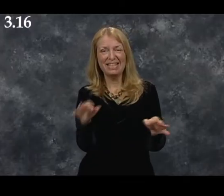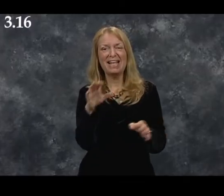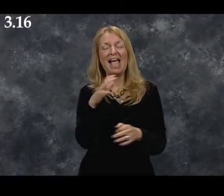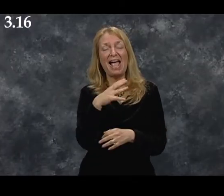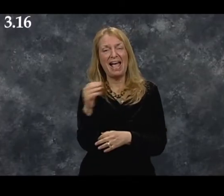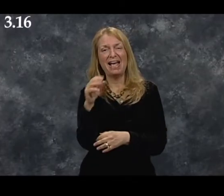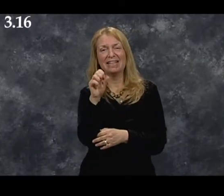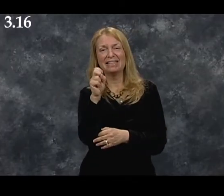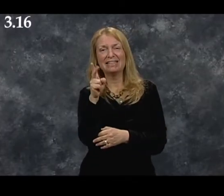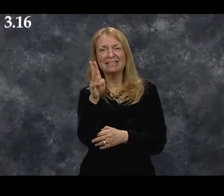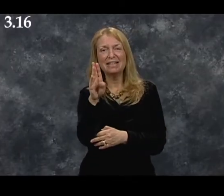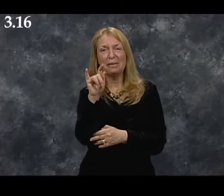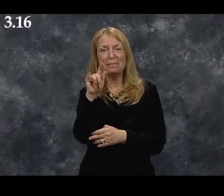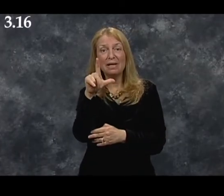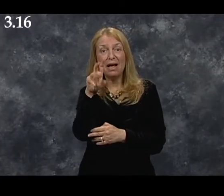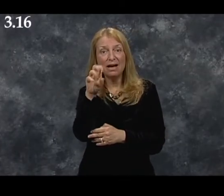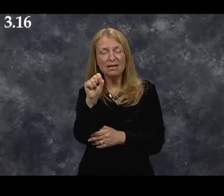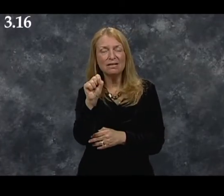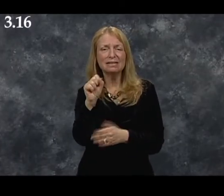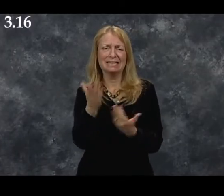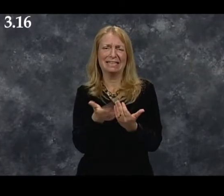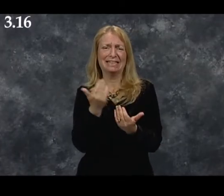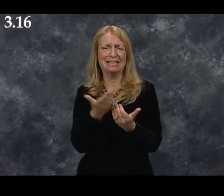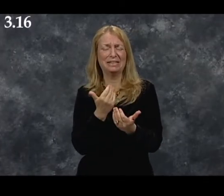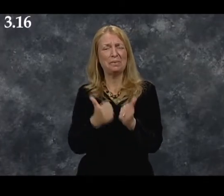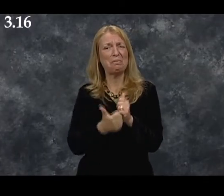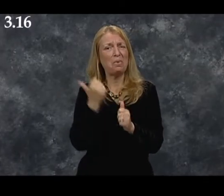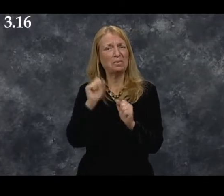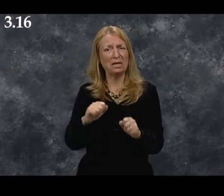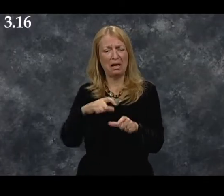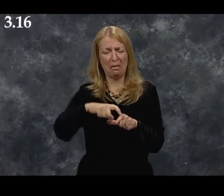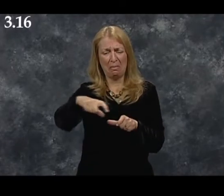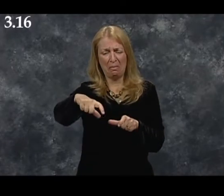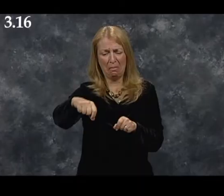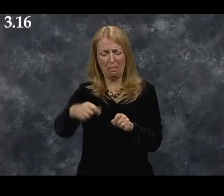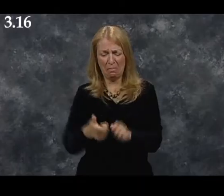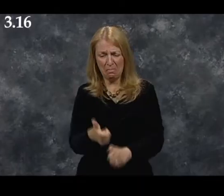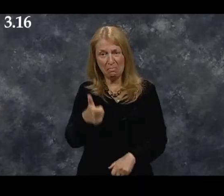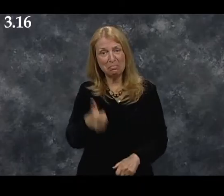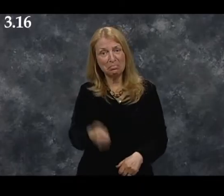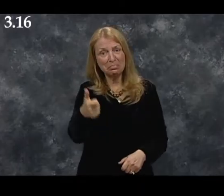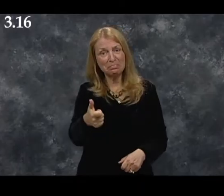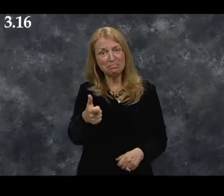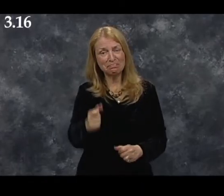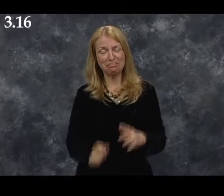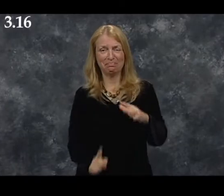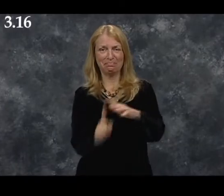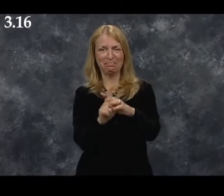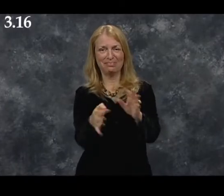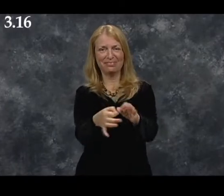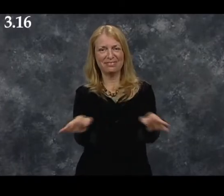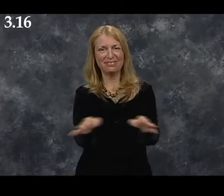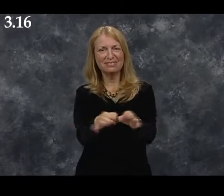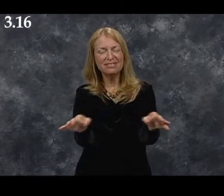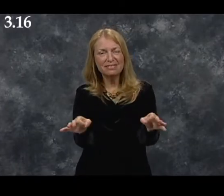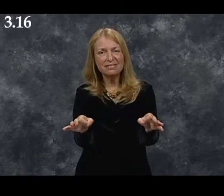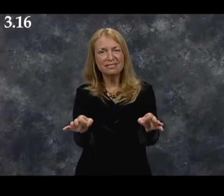now captions and subtitles are often easily accessible through the click of a button on a